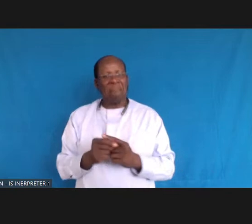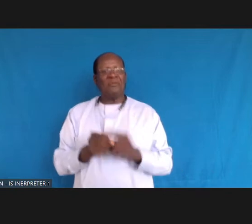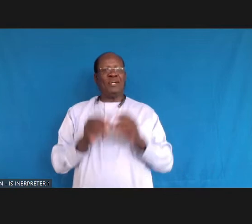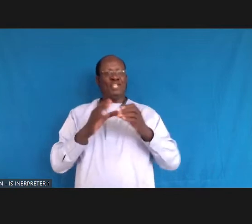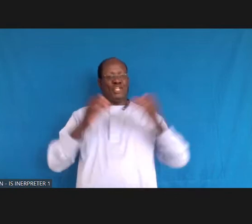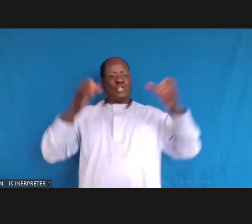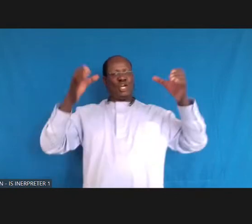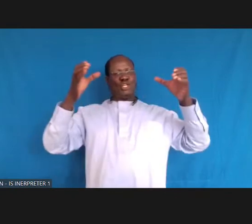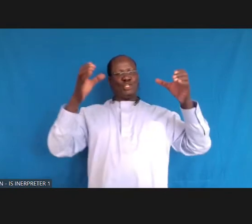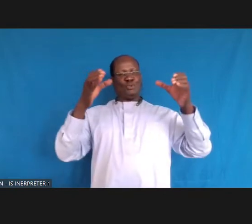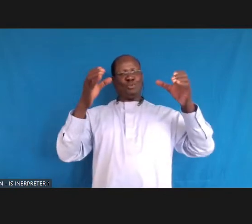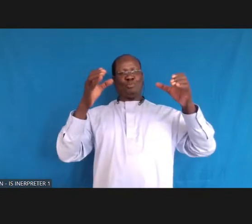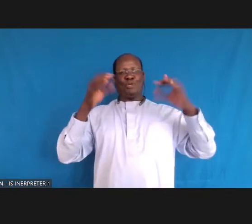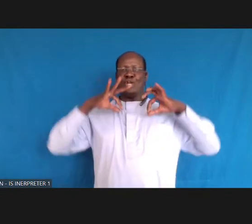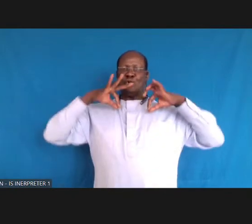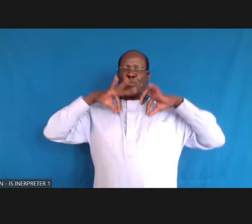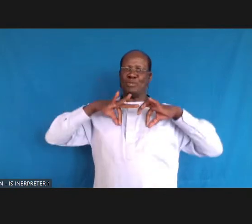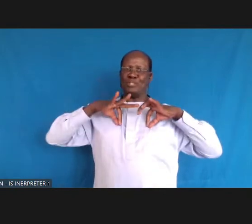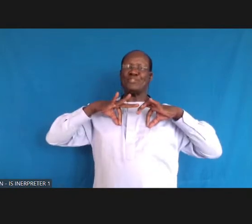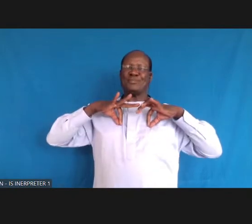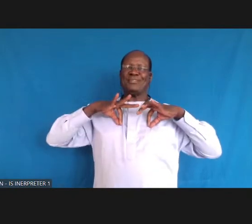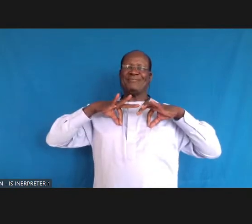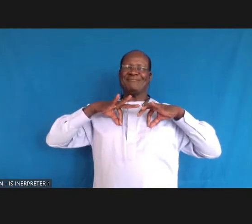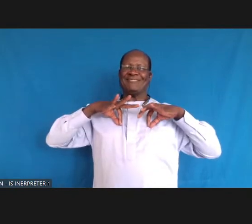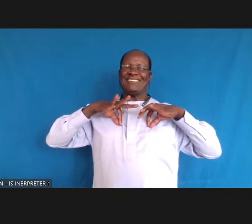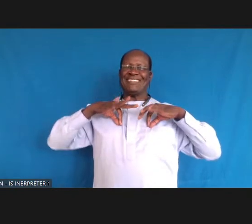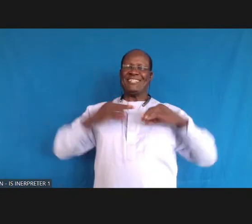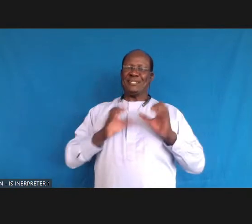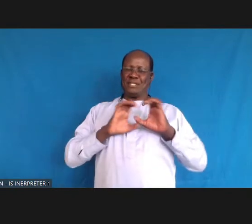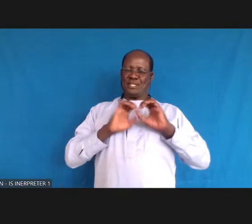agencies. The ministries, department, and agencies are